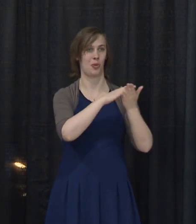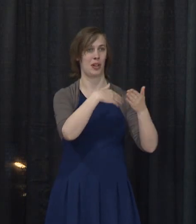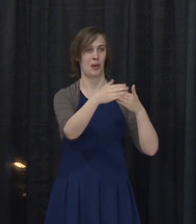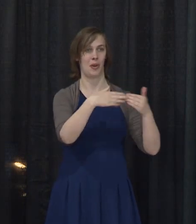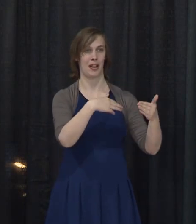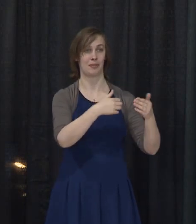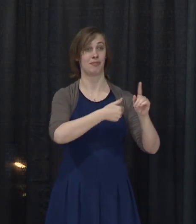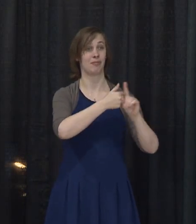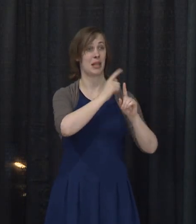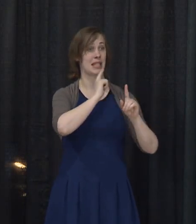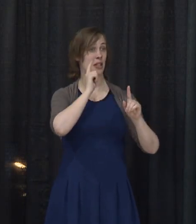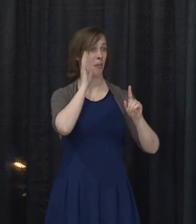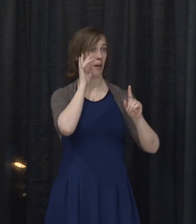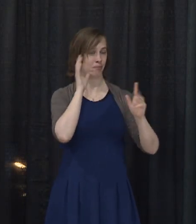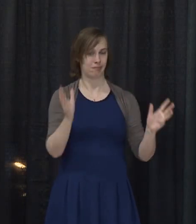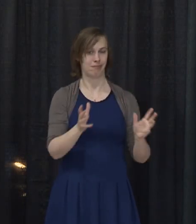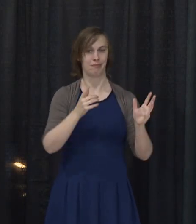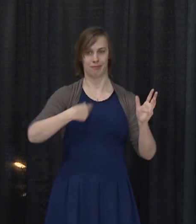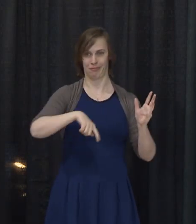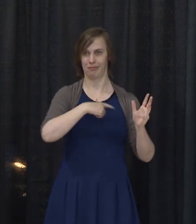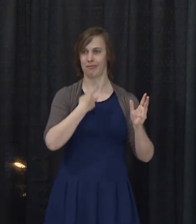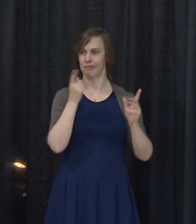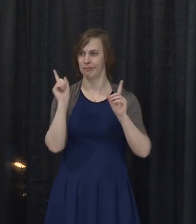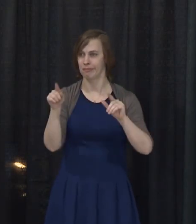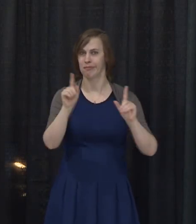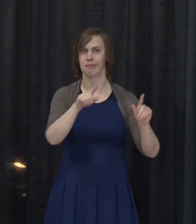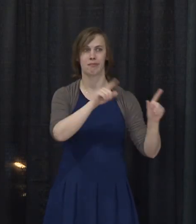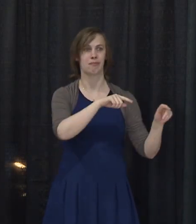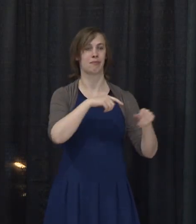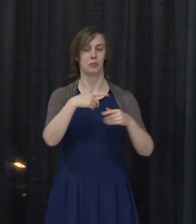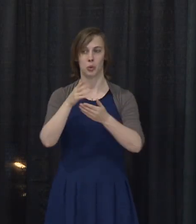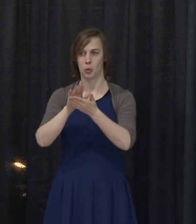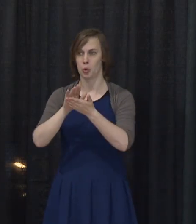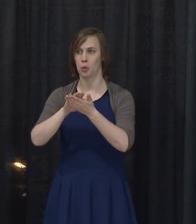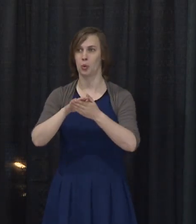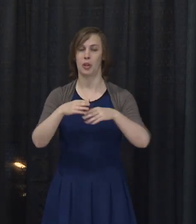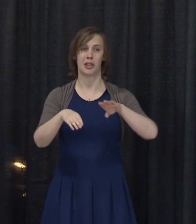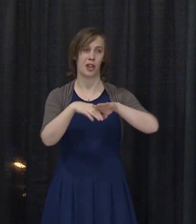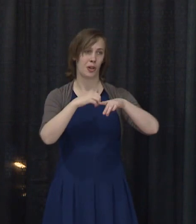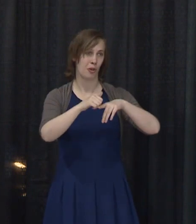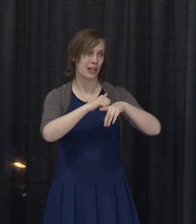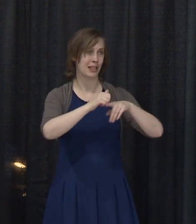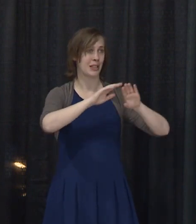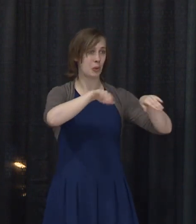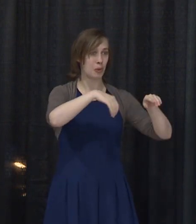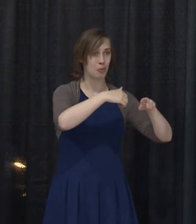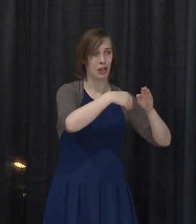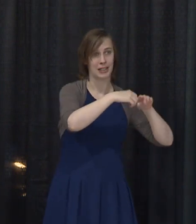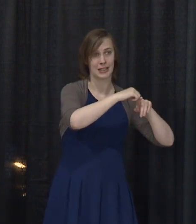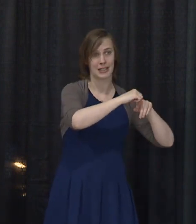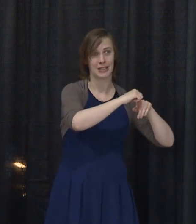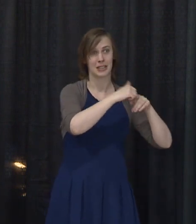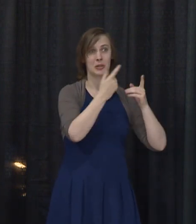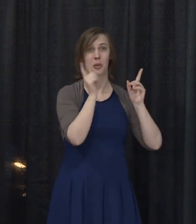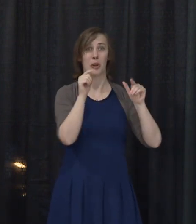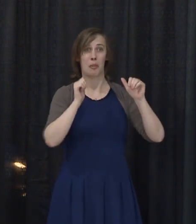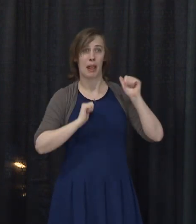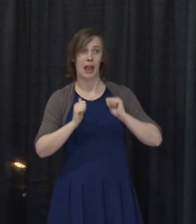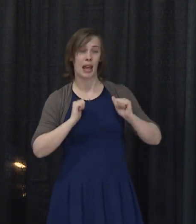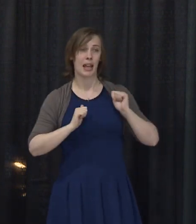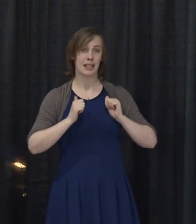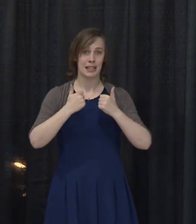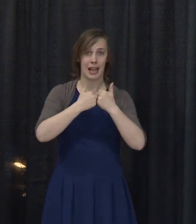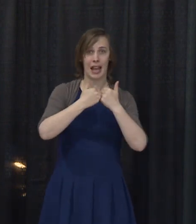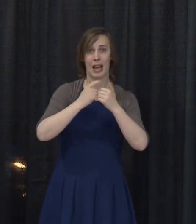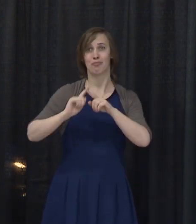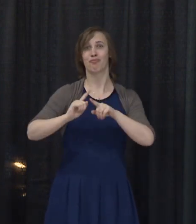we went to school, got to every soccer and swimming practice, made it to games and plays, and worked on papers late until the night. She's now